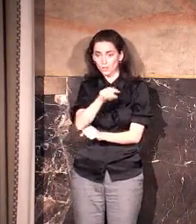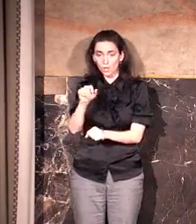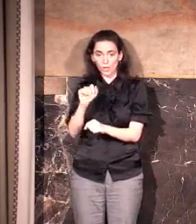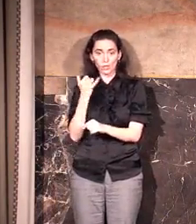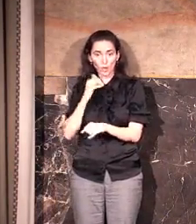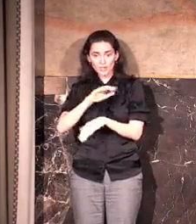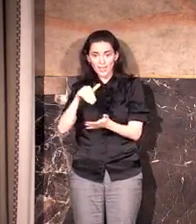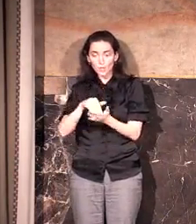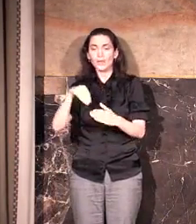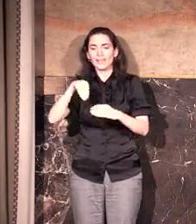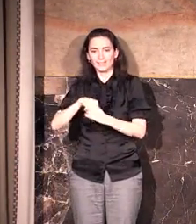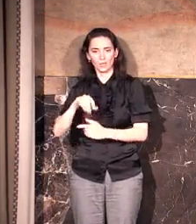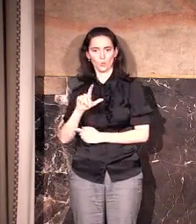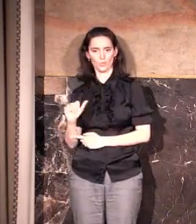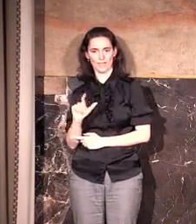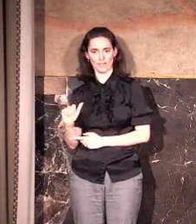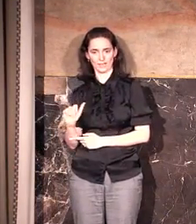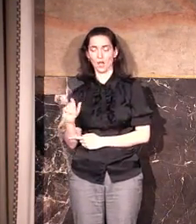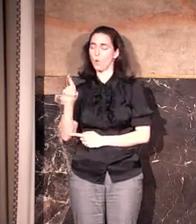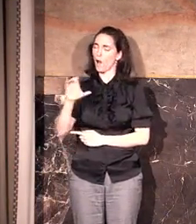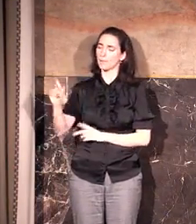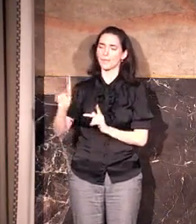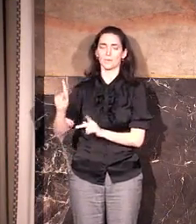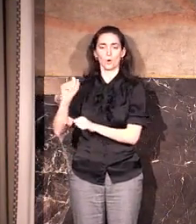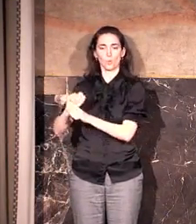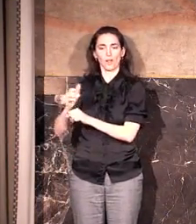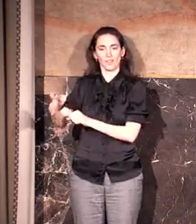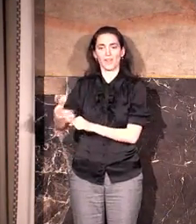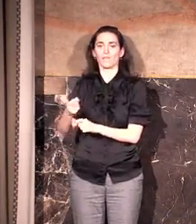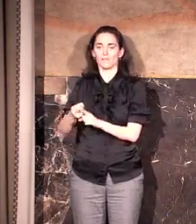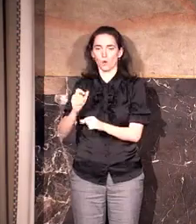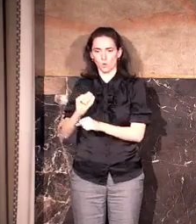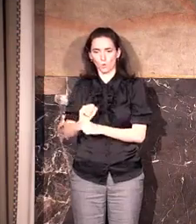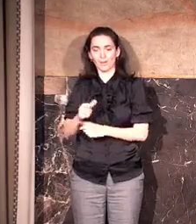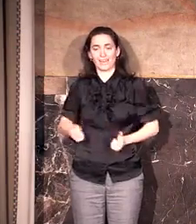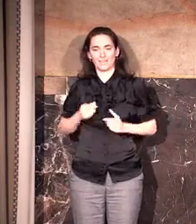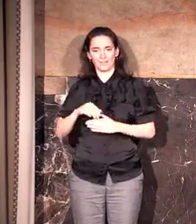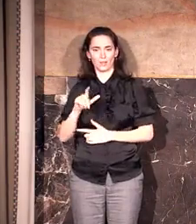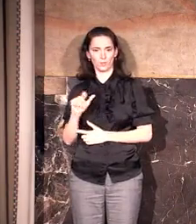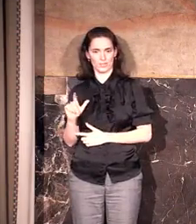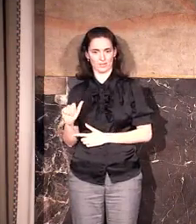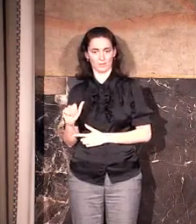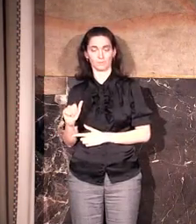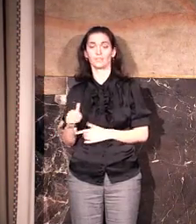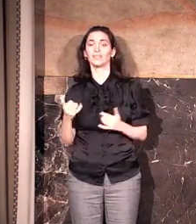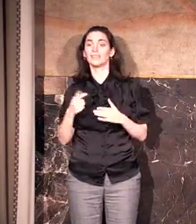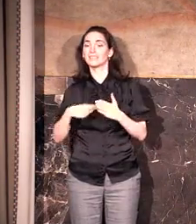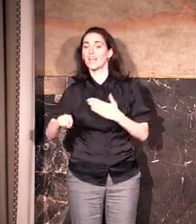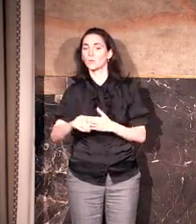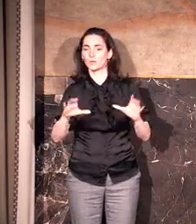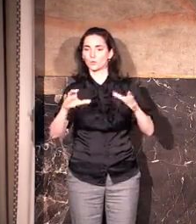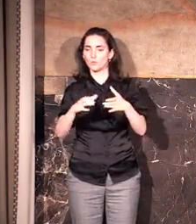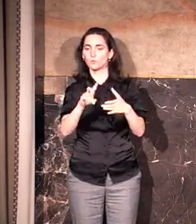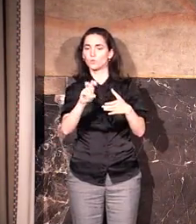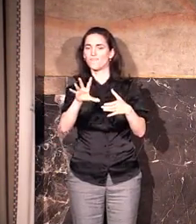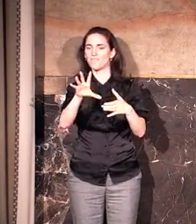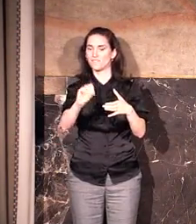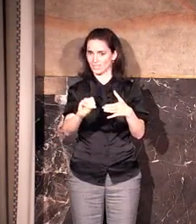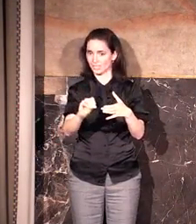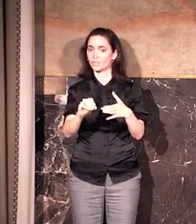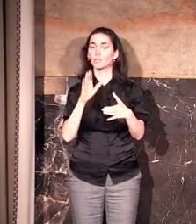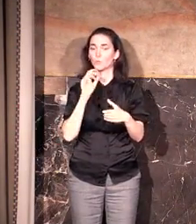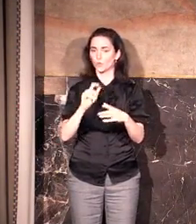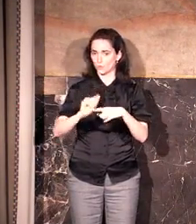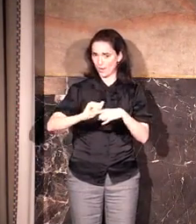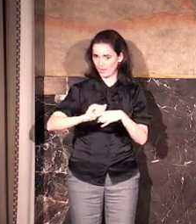employing 100% Louisiana agents or callers. 250 team members will begin training next week, and the training is